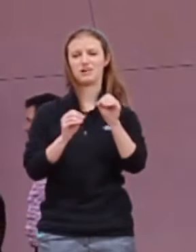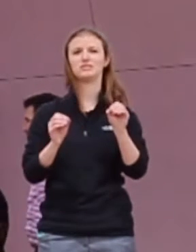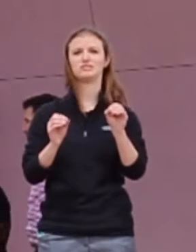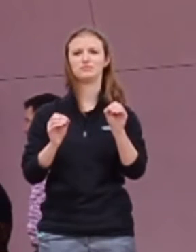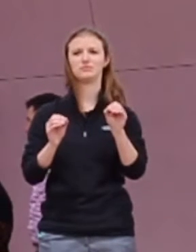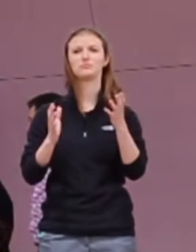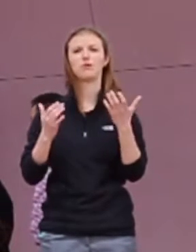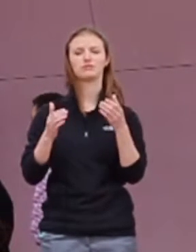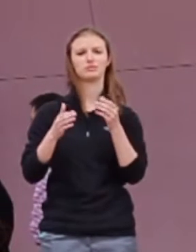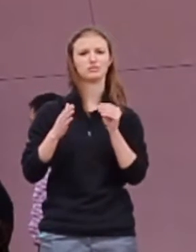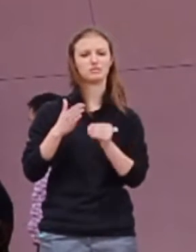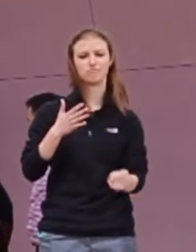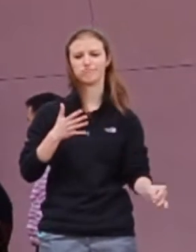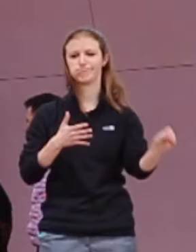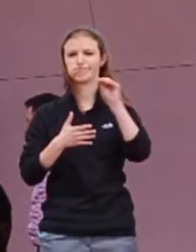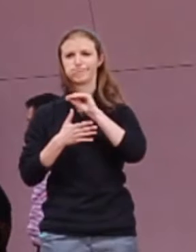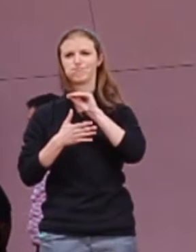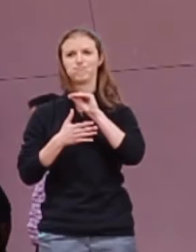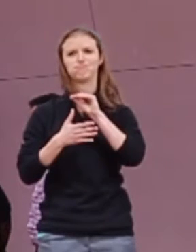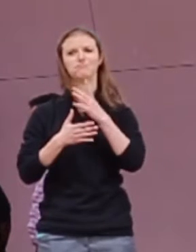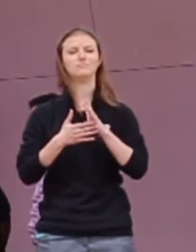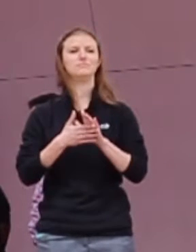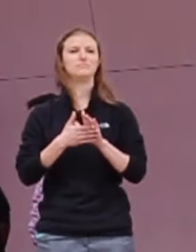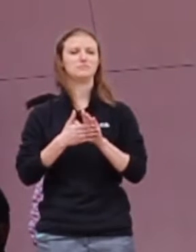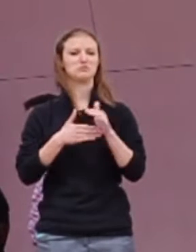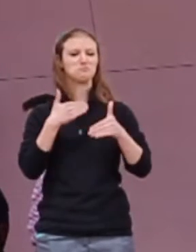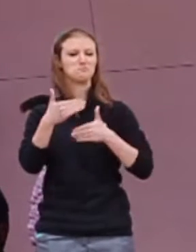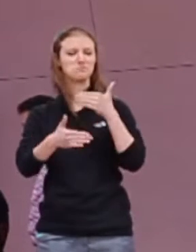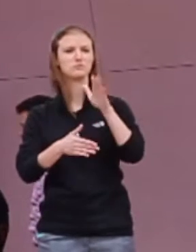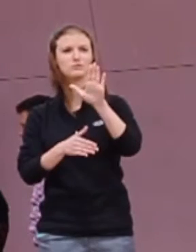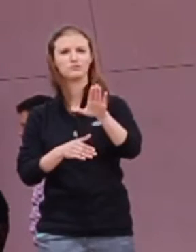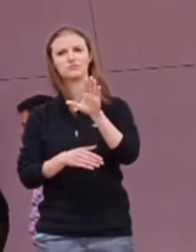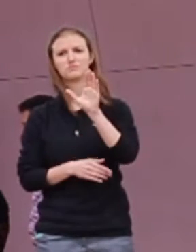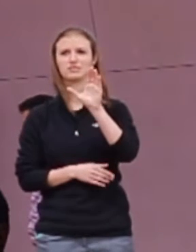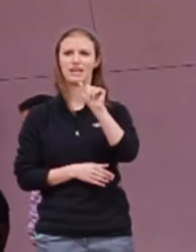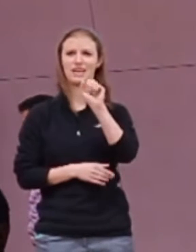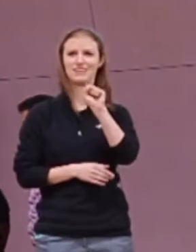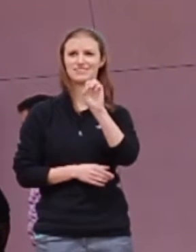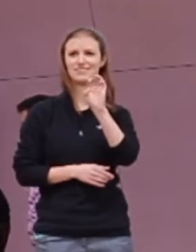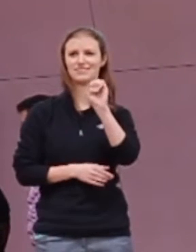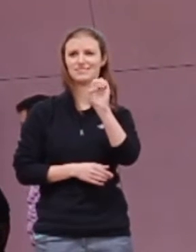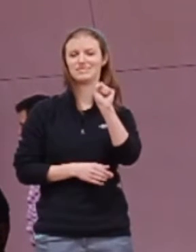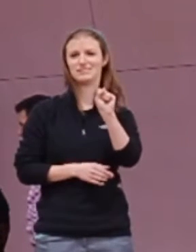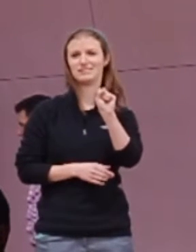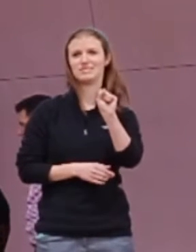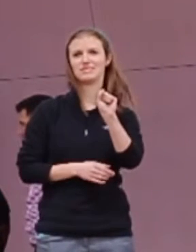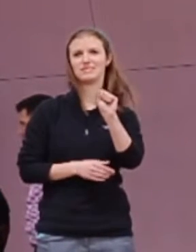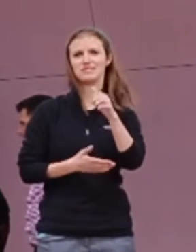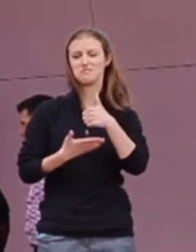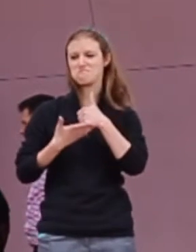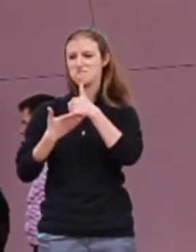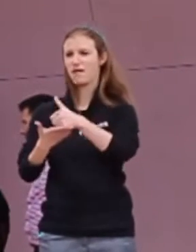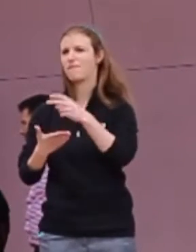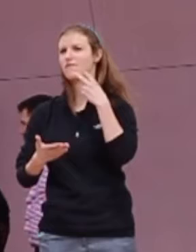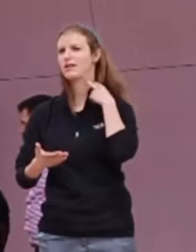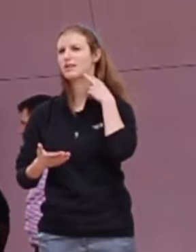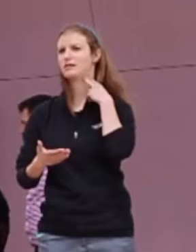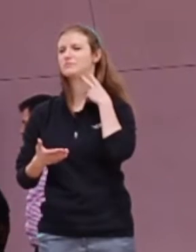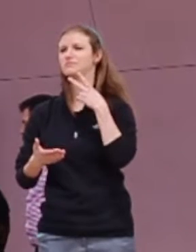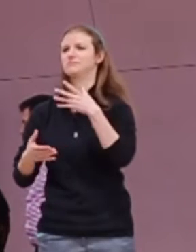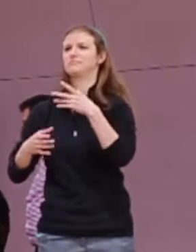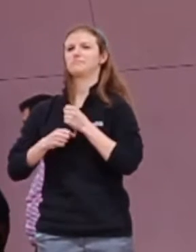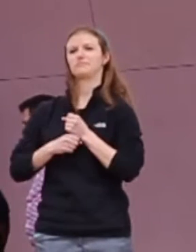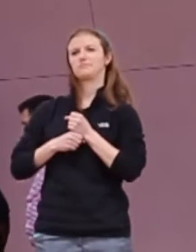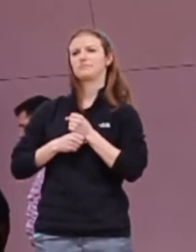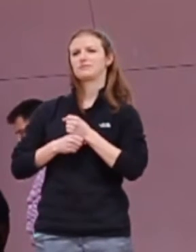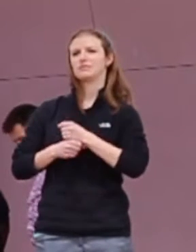priority to move through these cases and give survivors and give victims the decency and the respect that they deserve when they